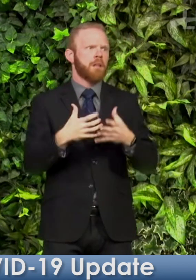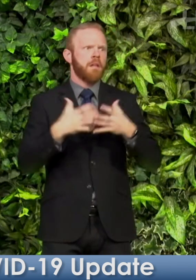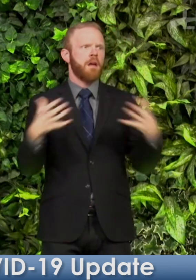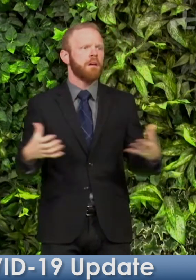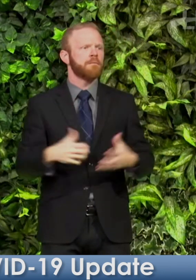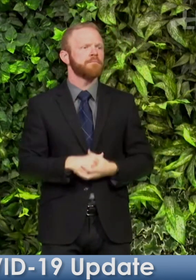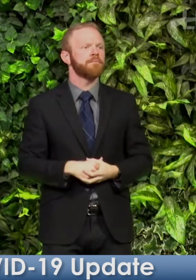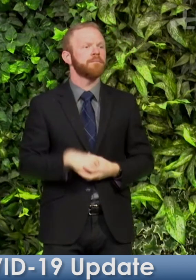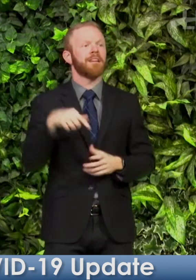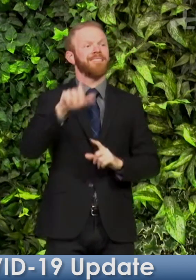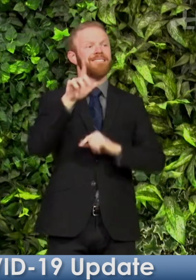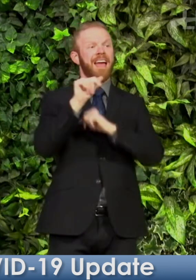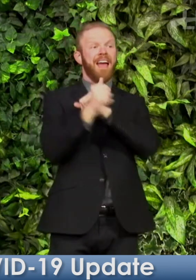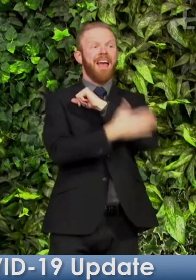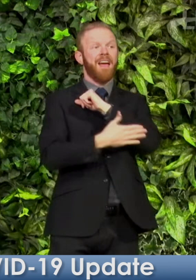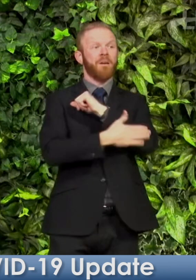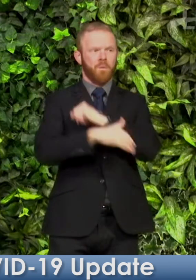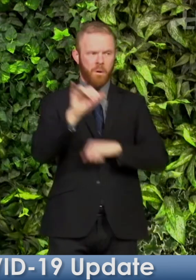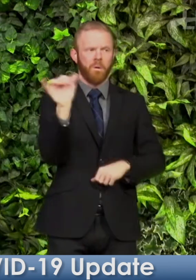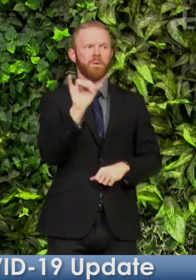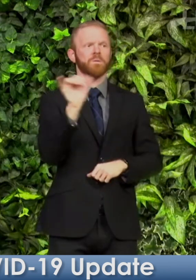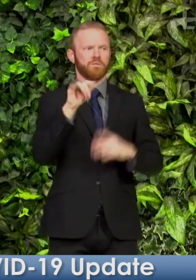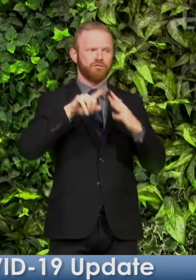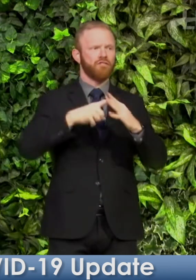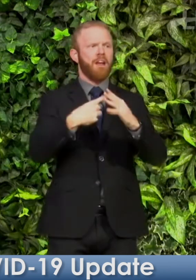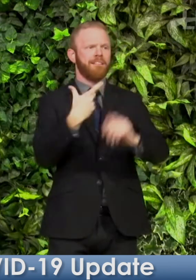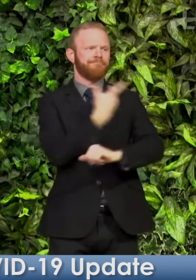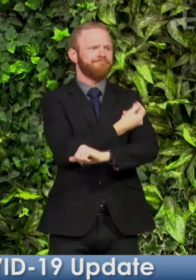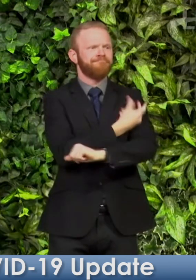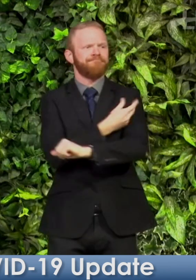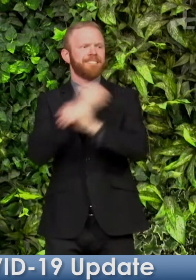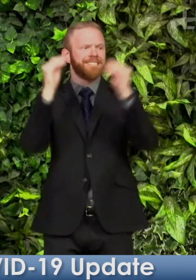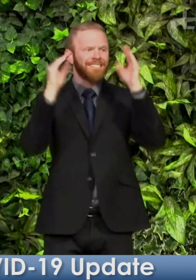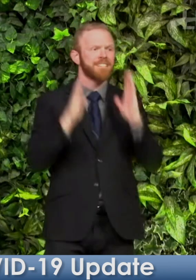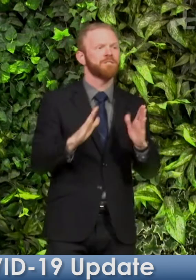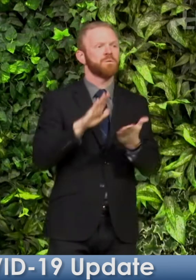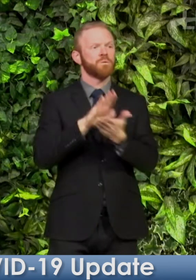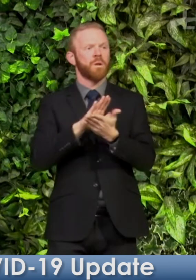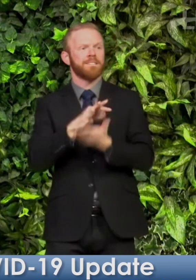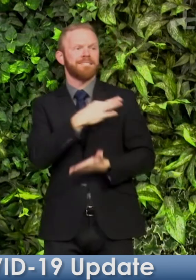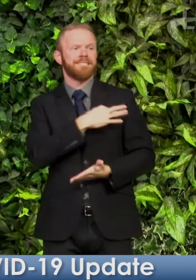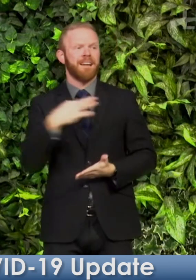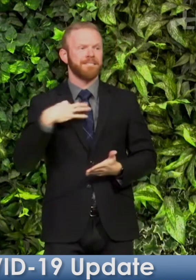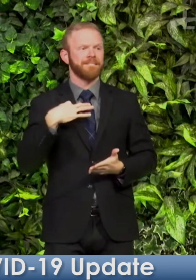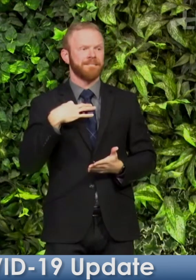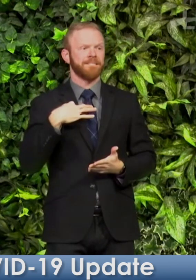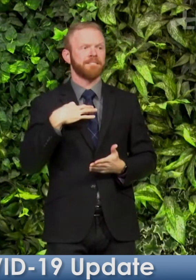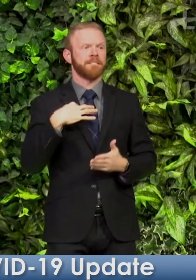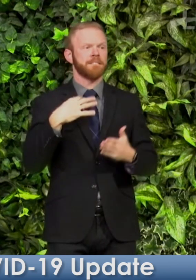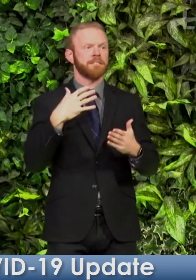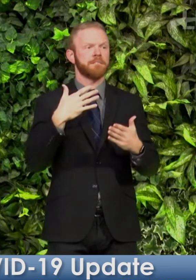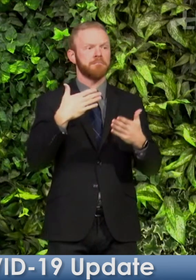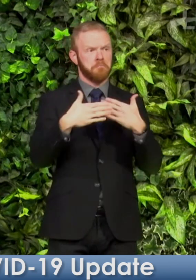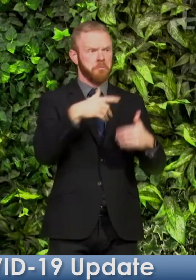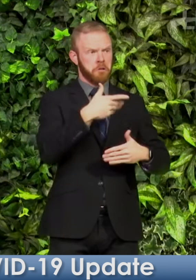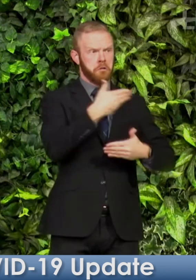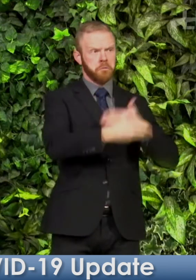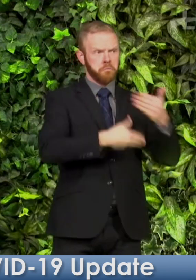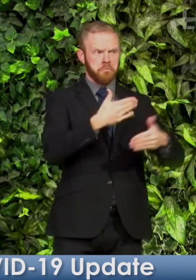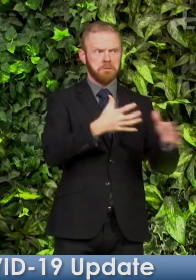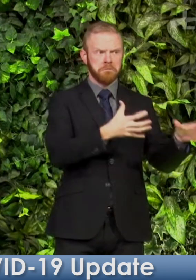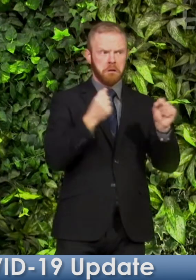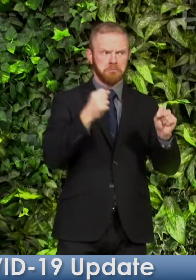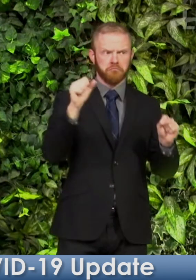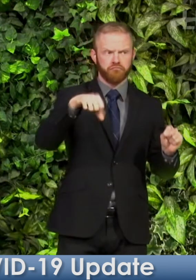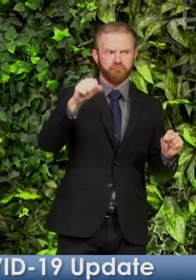teachers and school staff next week. And even while they've moved quickly, Long Beach has been able to move equitably and have